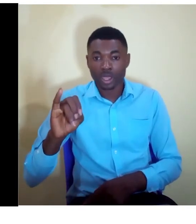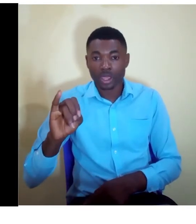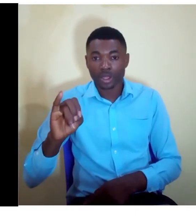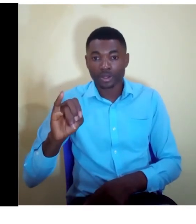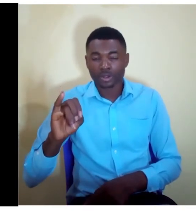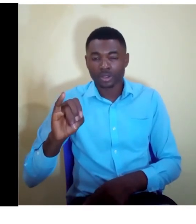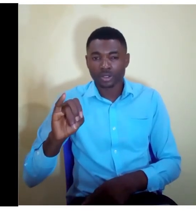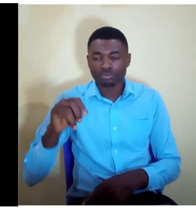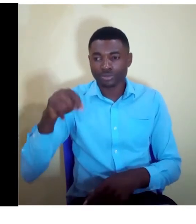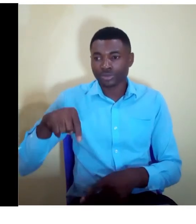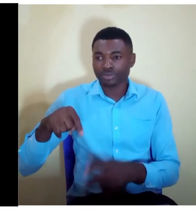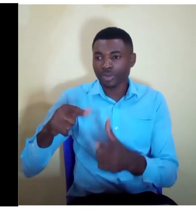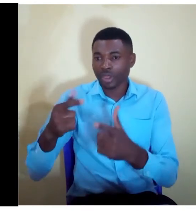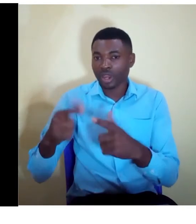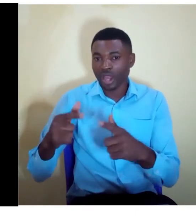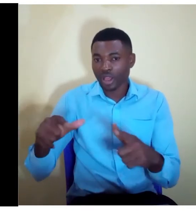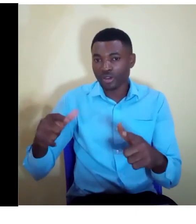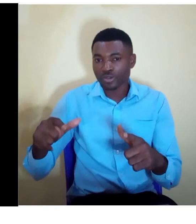who studied